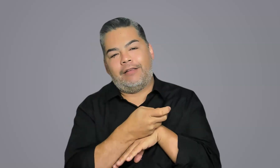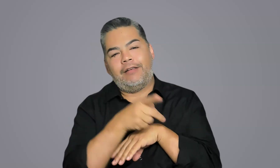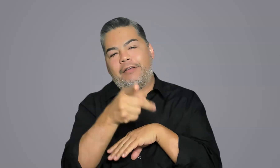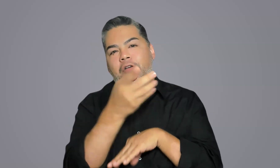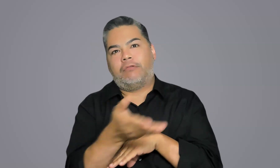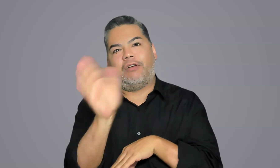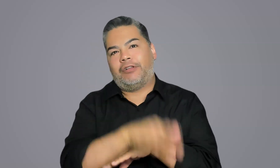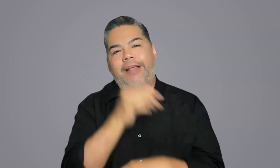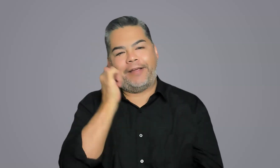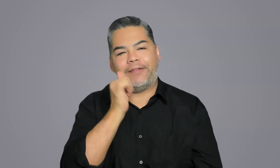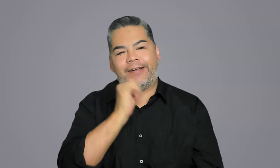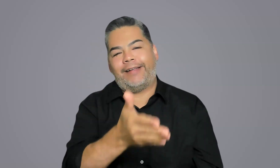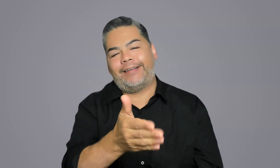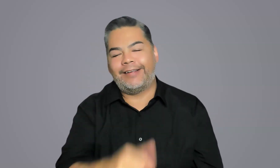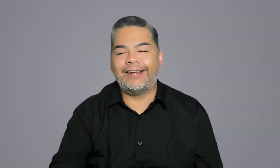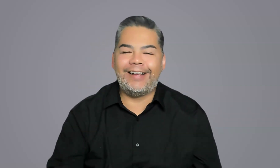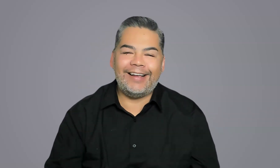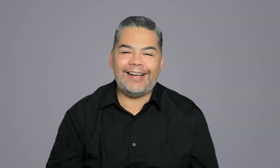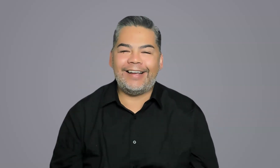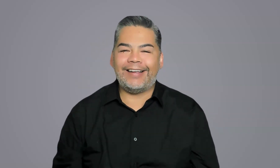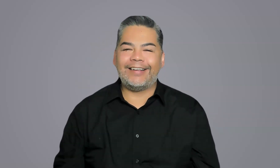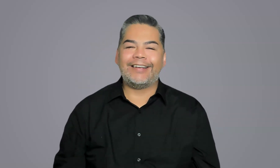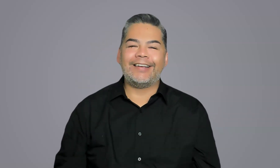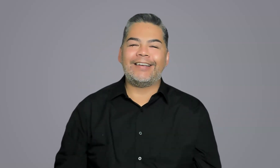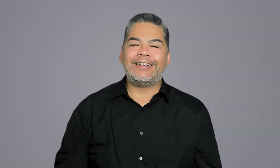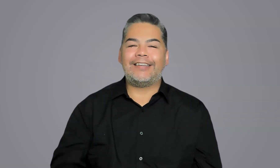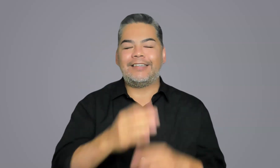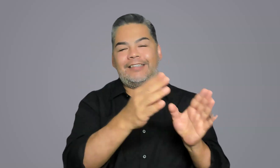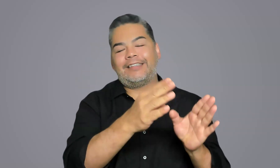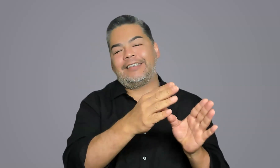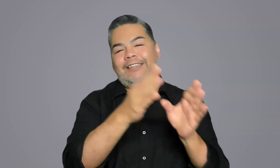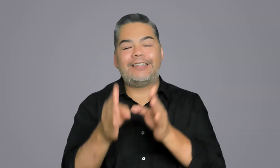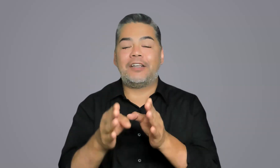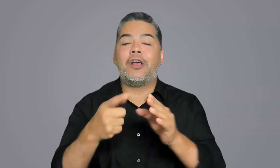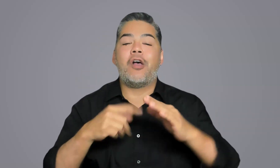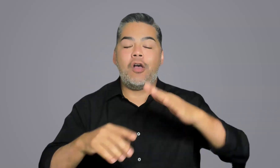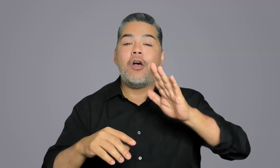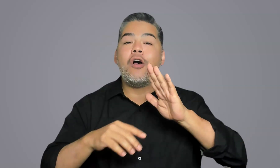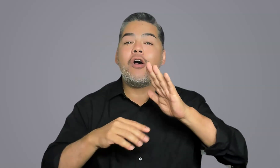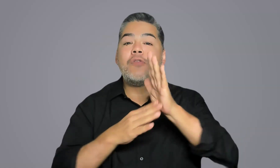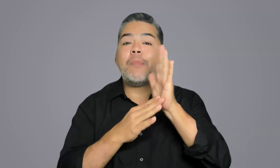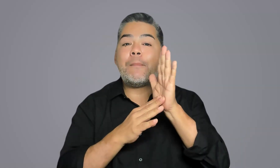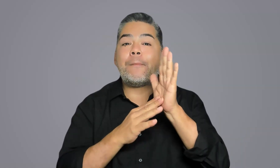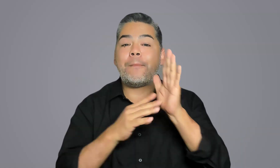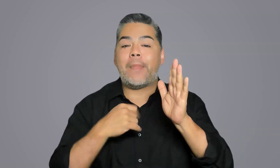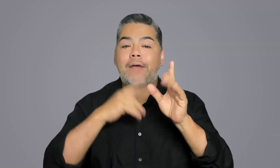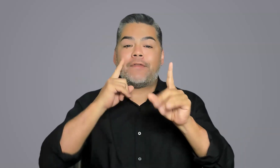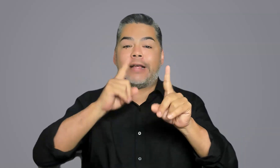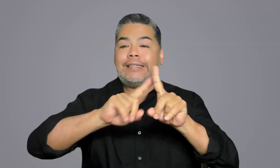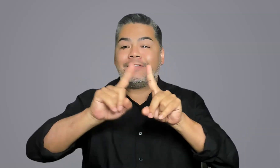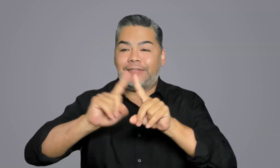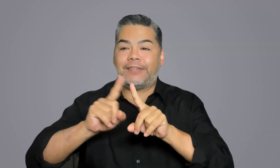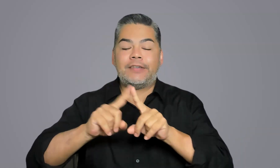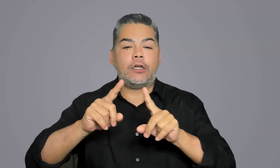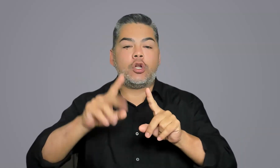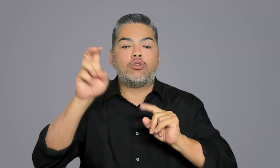basis. Moving across to the slide, on the bottom of my slide, I've got pictures of different travel items. I've got